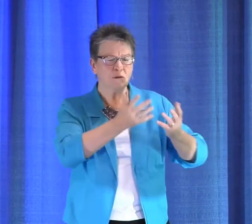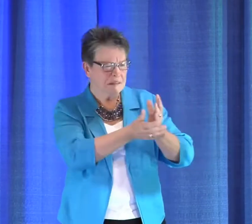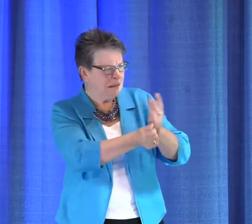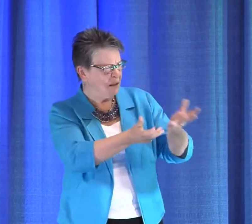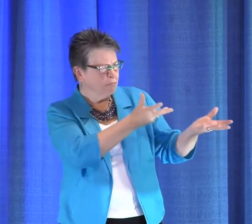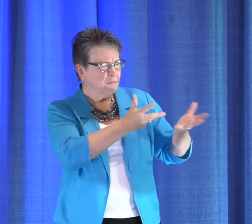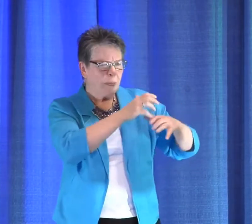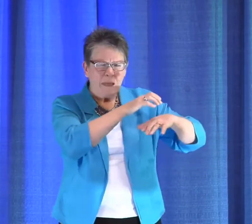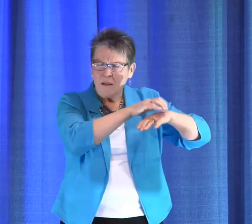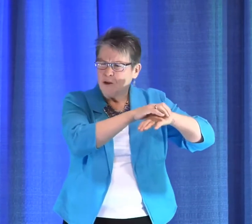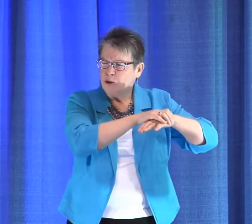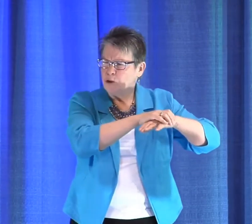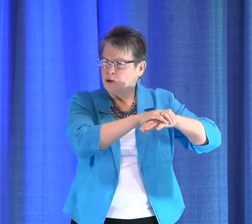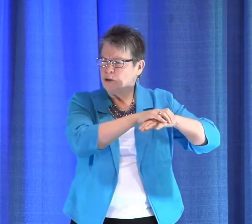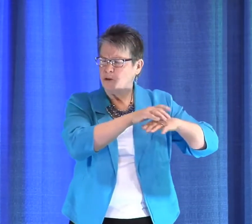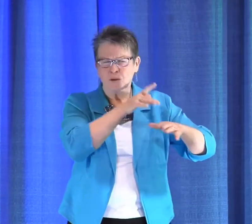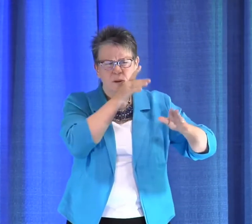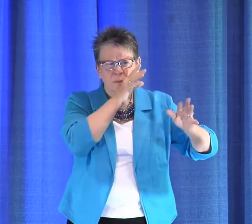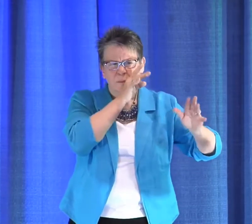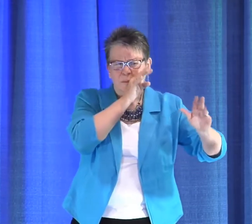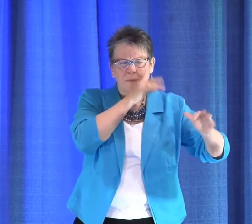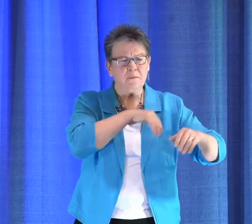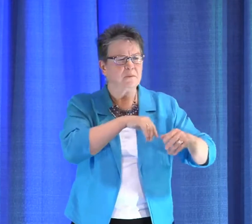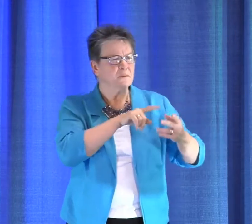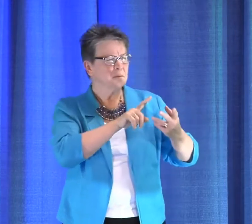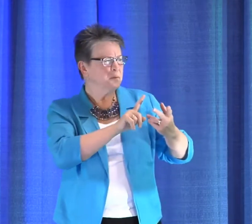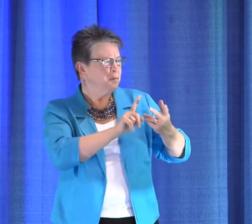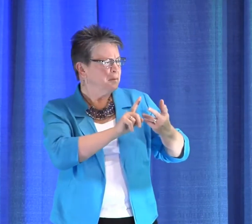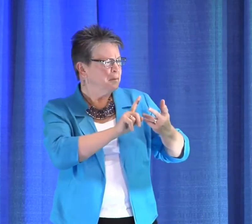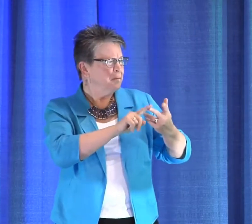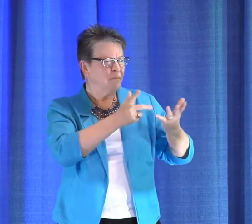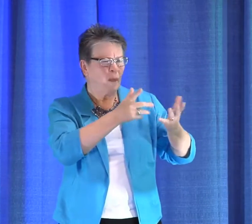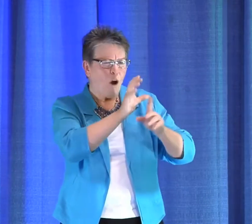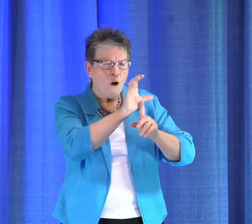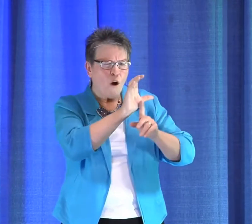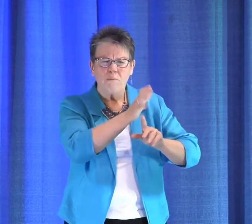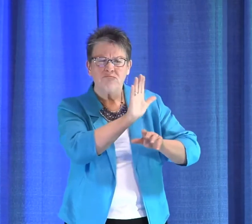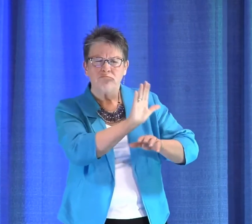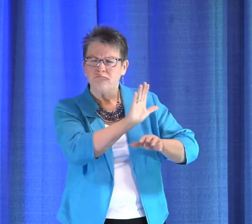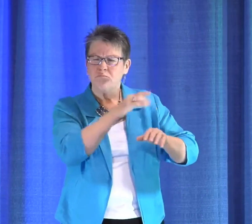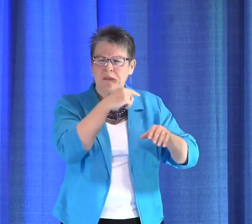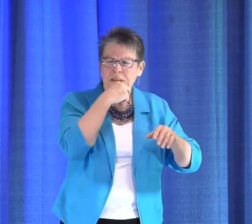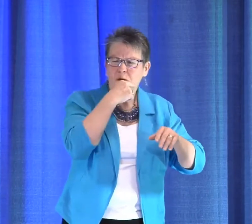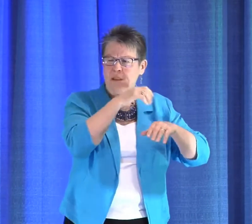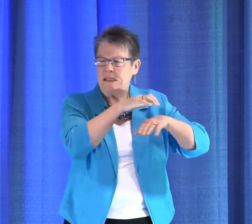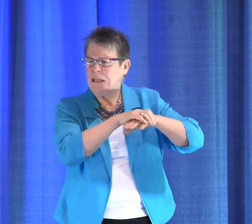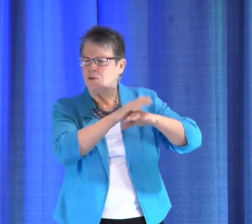They have to acknowledge that the deaf interpreters are skilled, and we understand that the hearing interpreter is skilled with English.